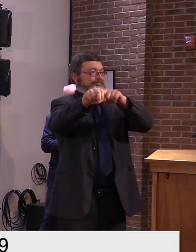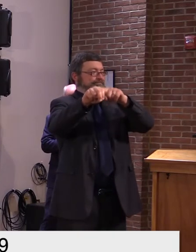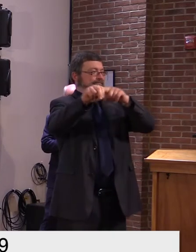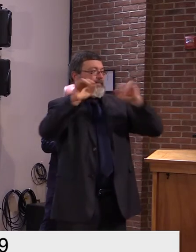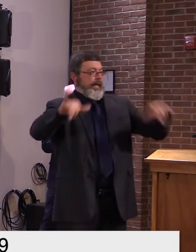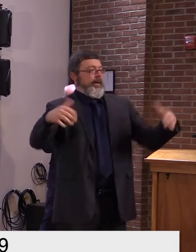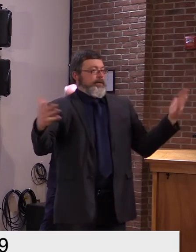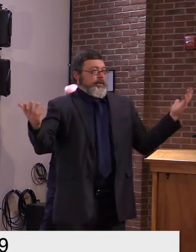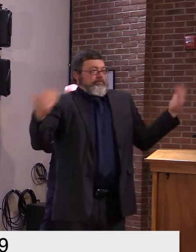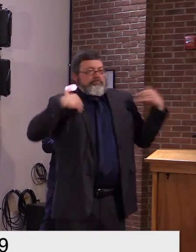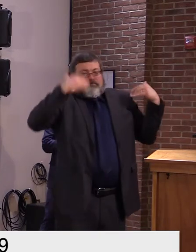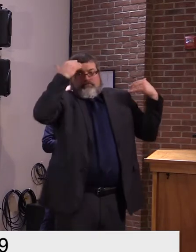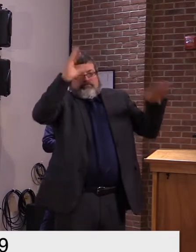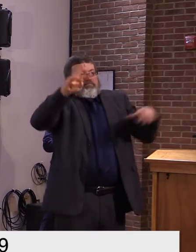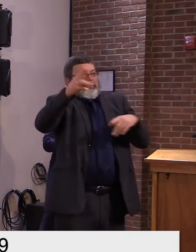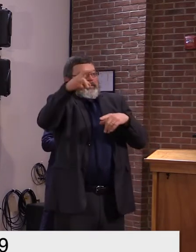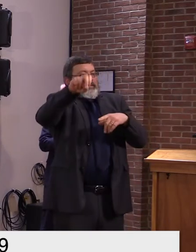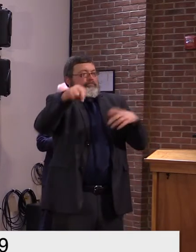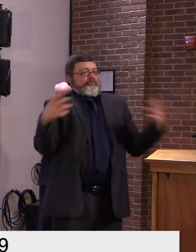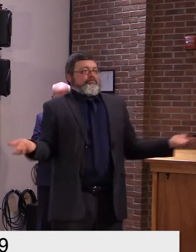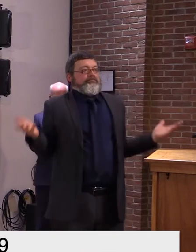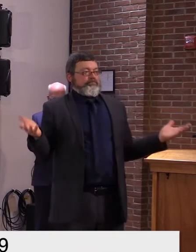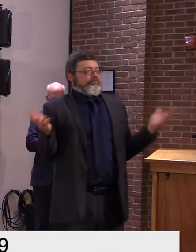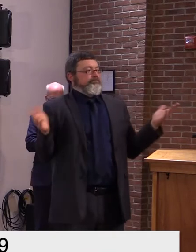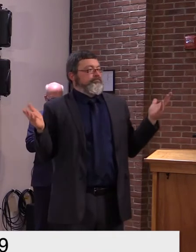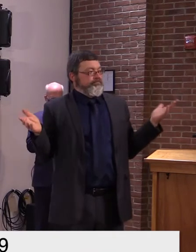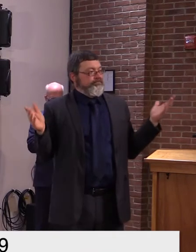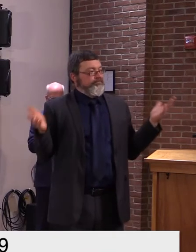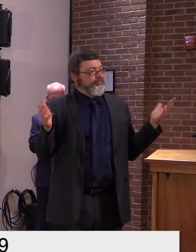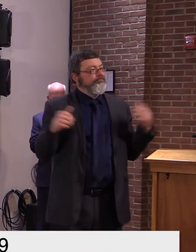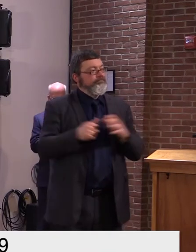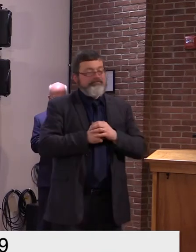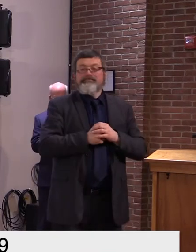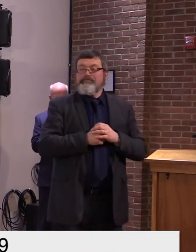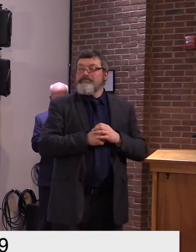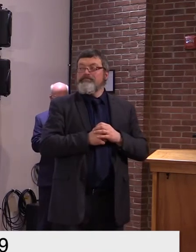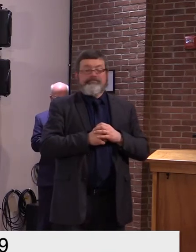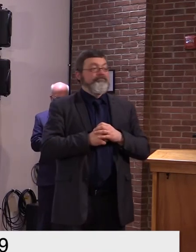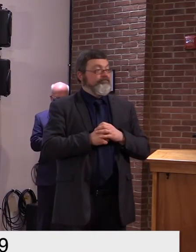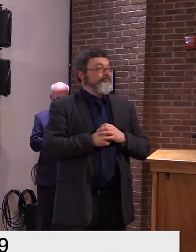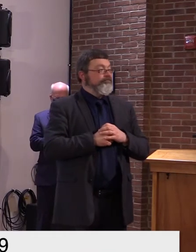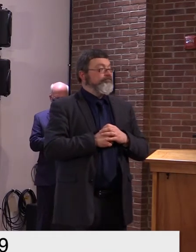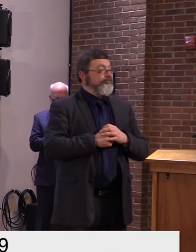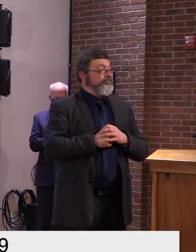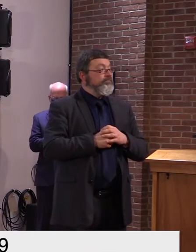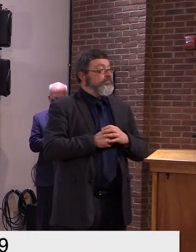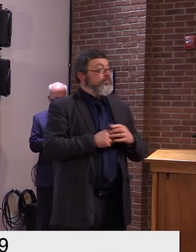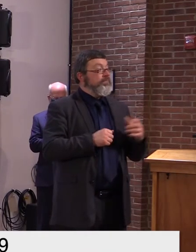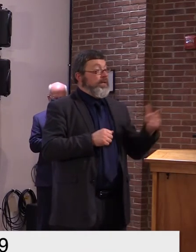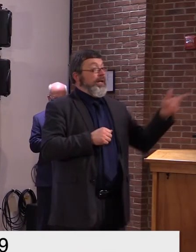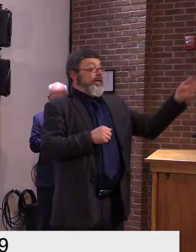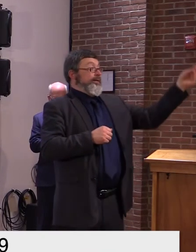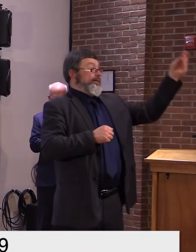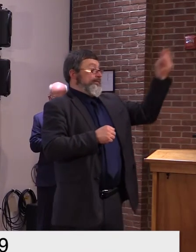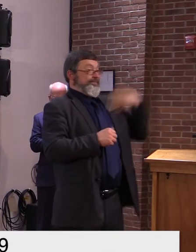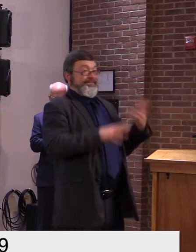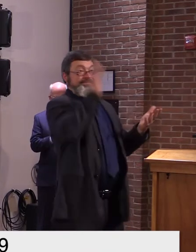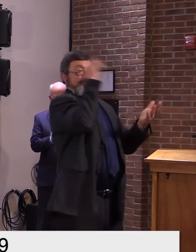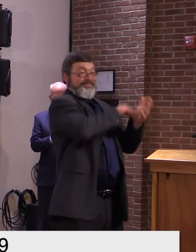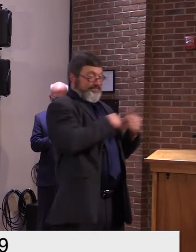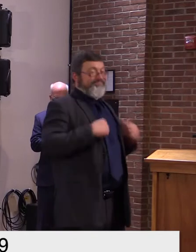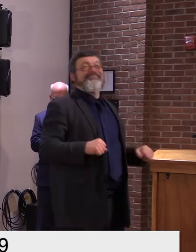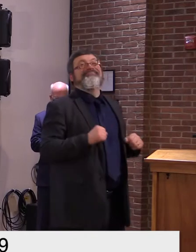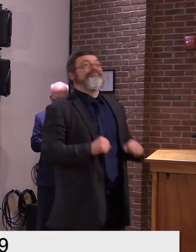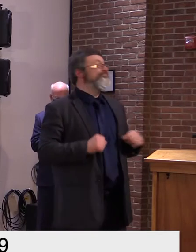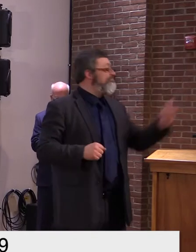what, just because of the concerns that occurred last time when the doses weren't ready to be shipped out when